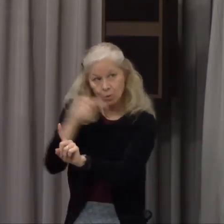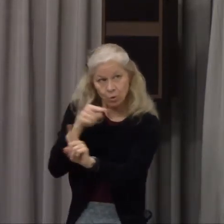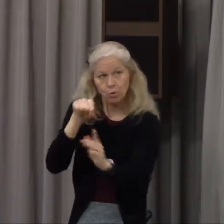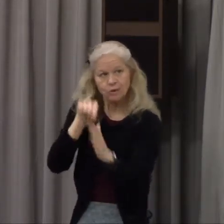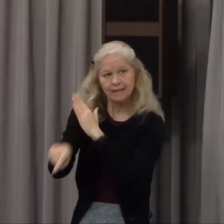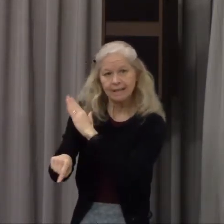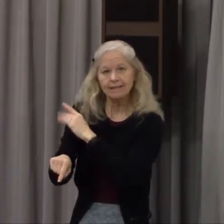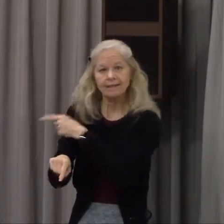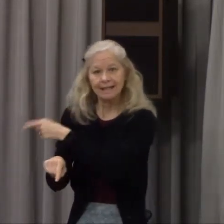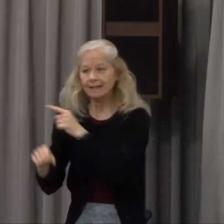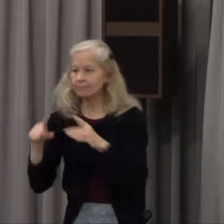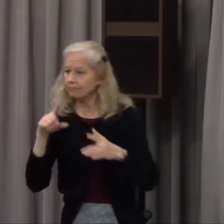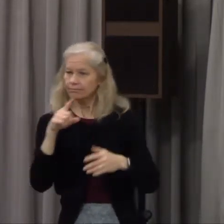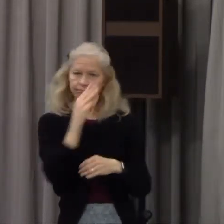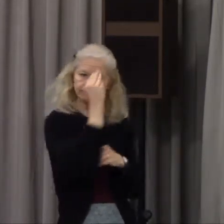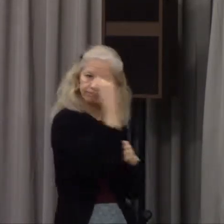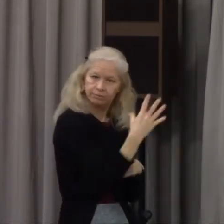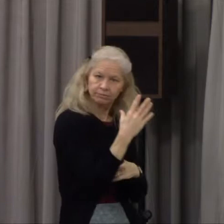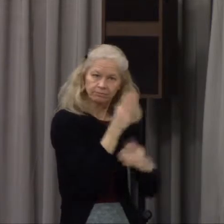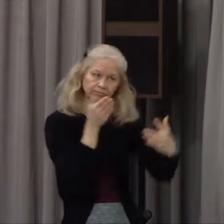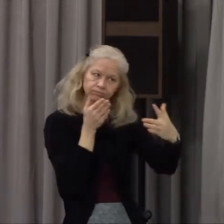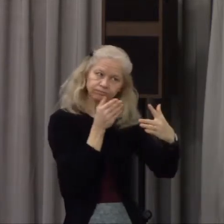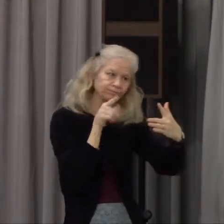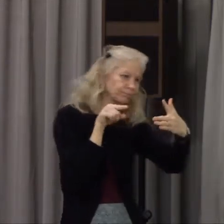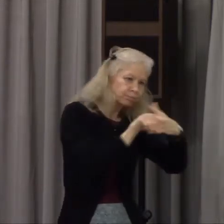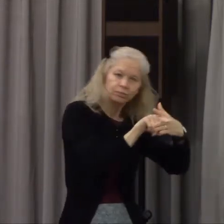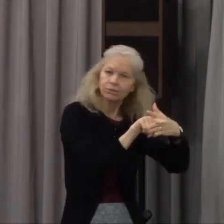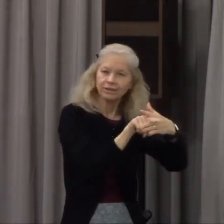two choices. Get mad or repent.